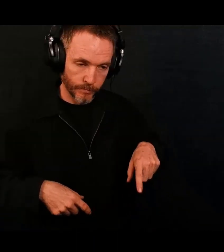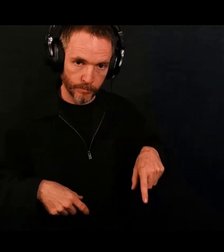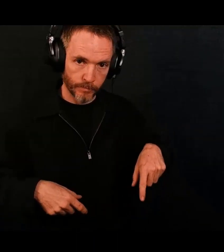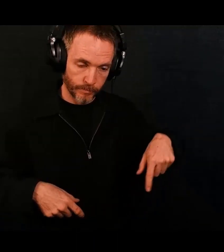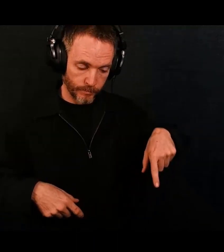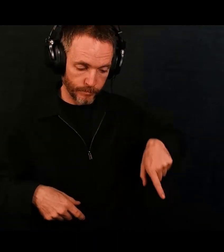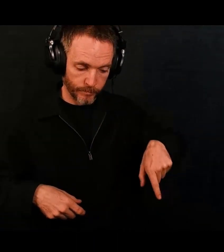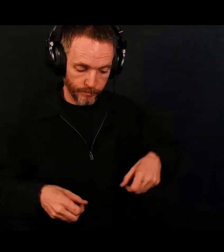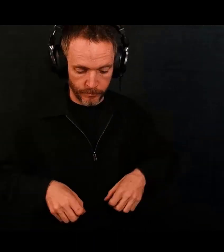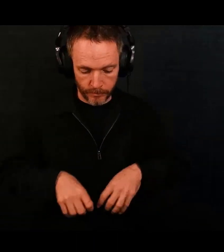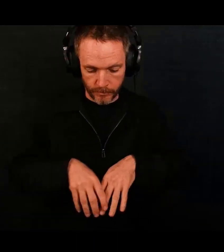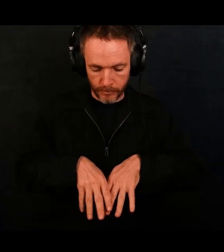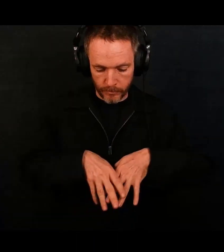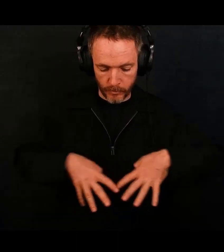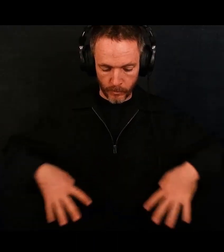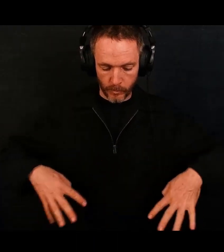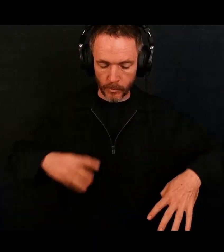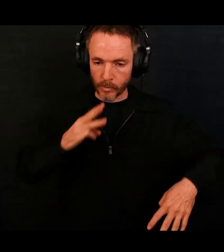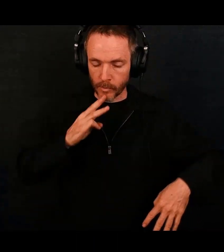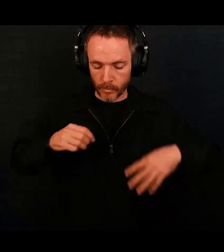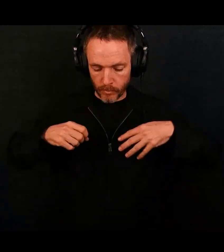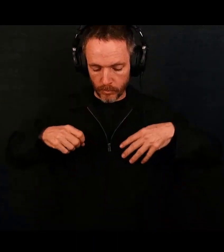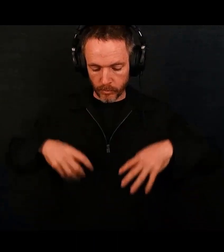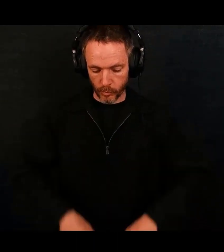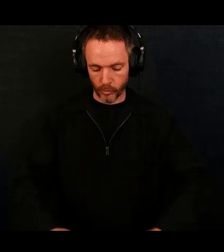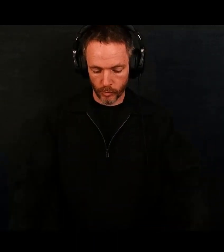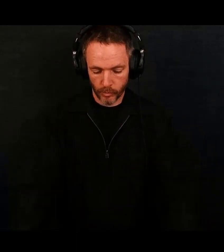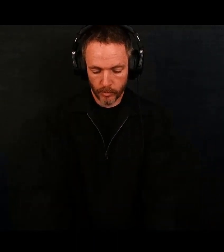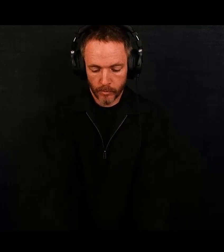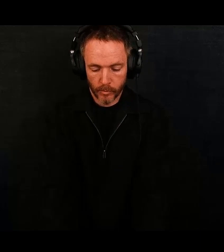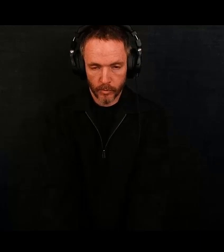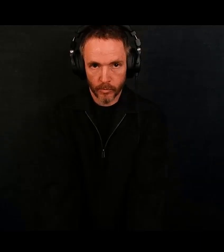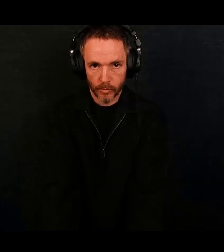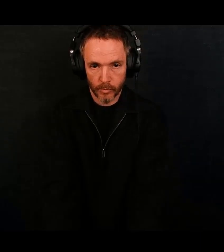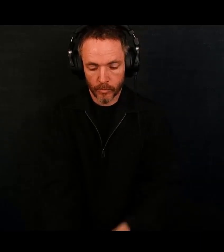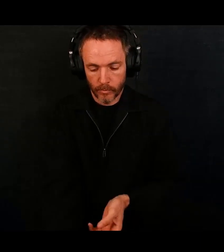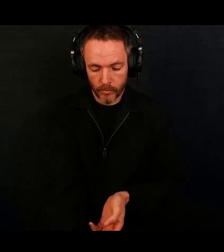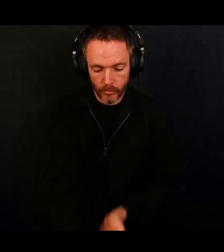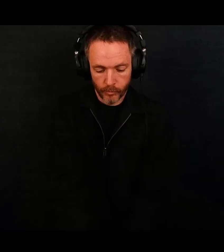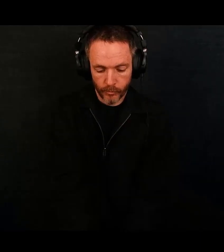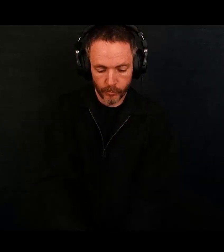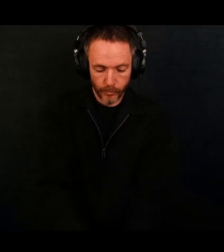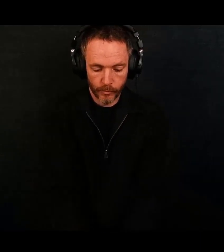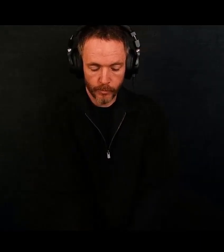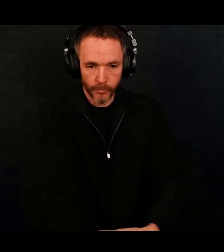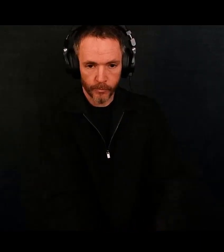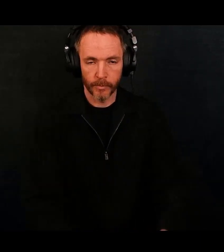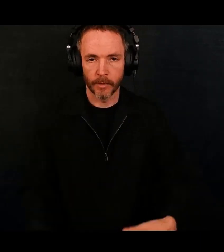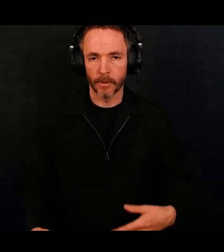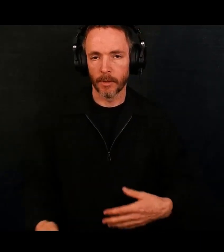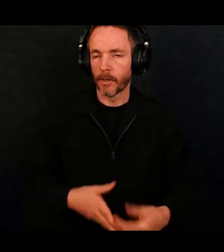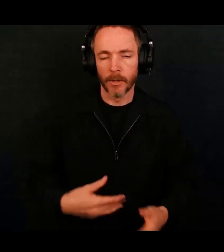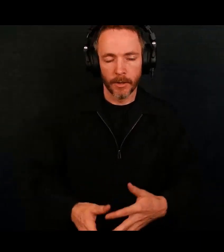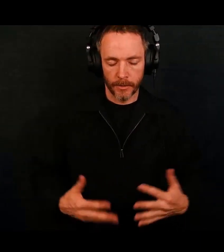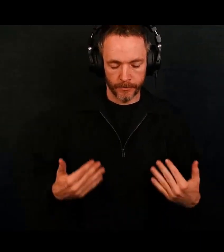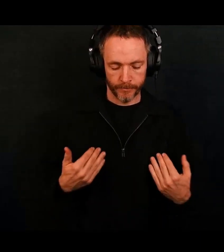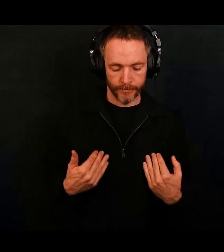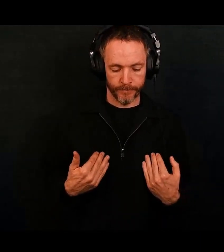blasts the fan of liquid that way. Whatever. Anyways, fold it down.